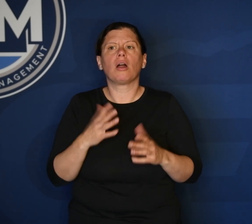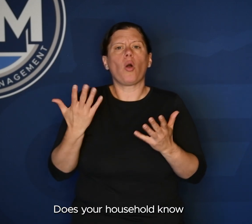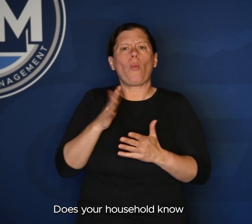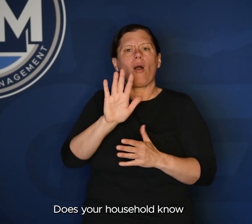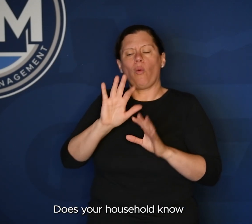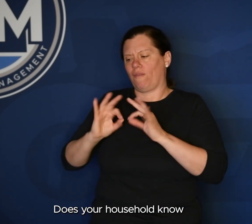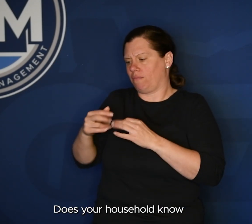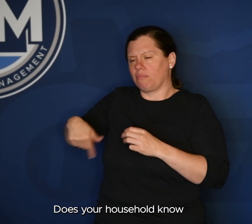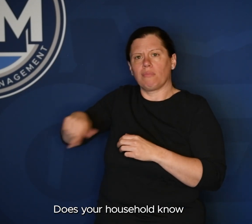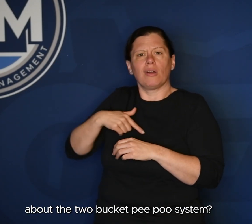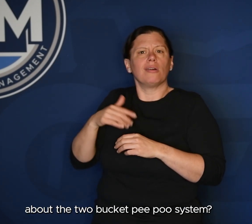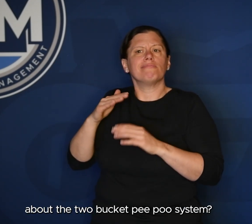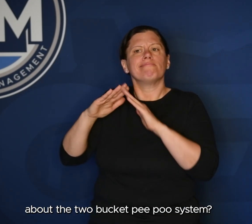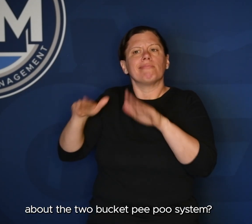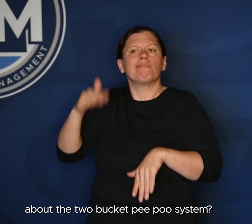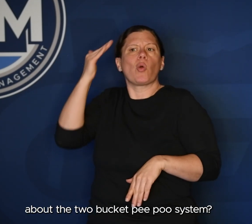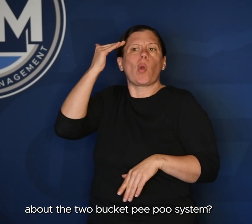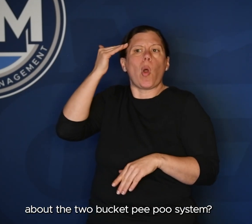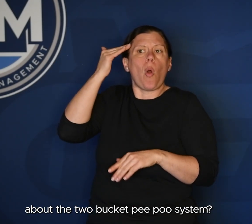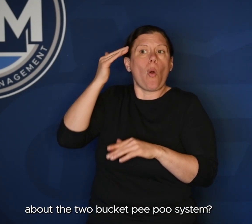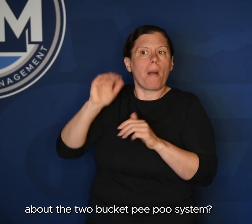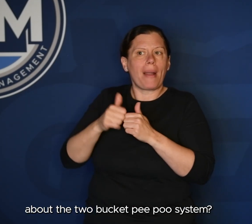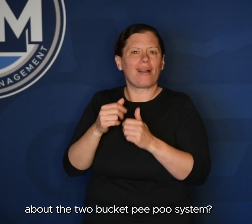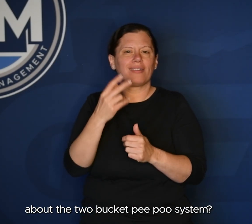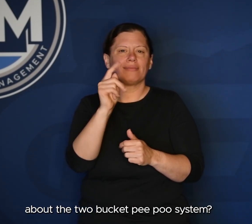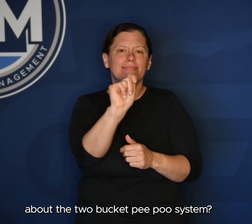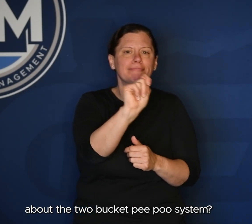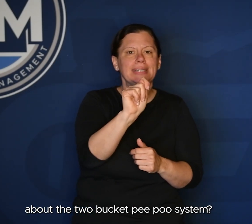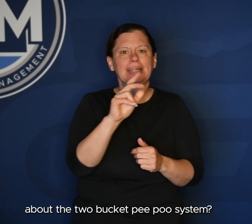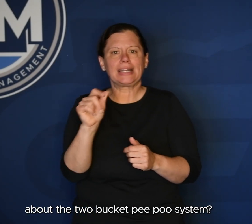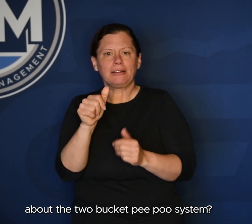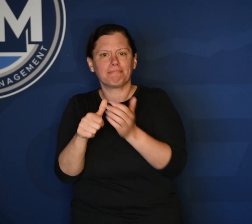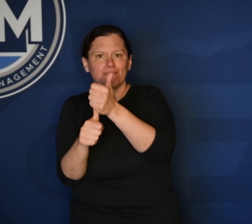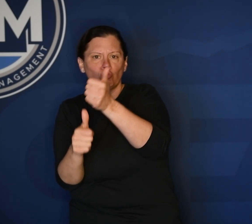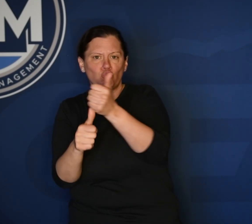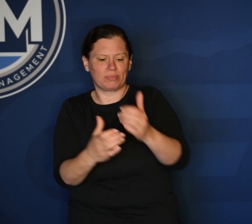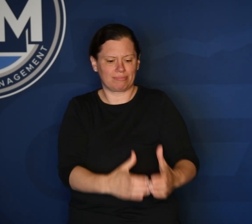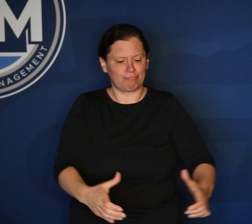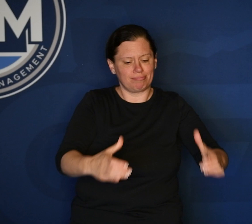Does your household know about the 2-bucket pee-poo system?